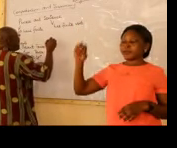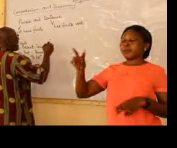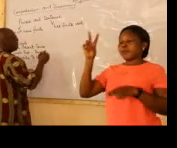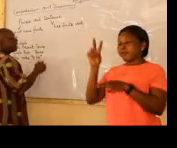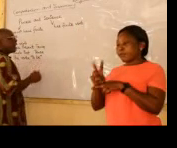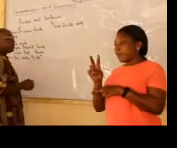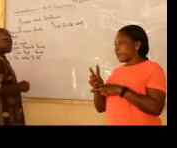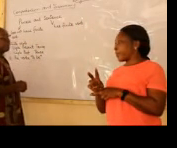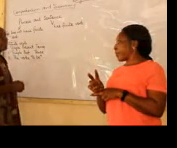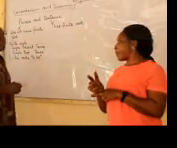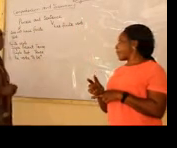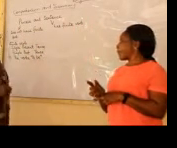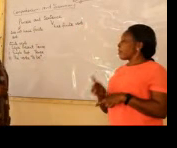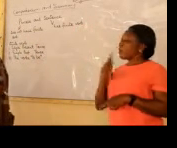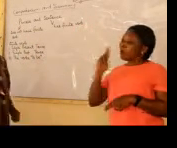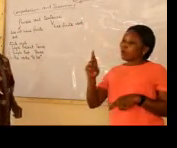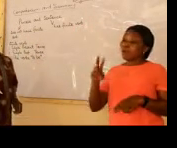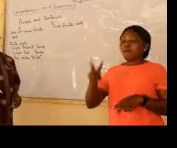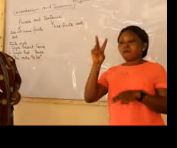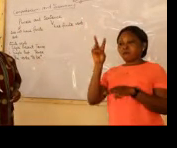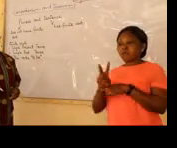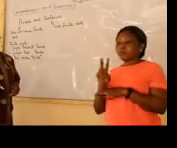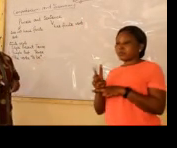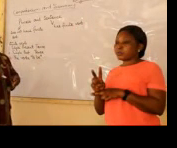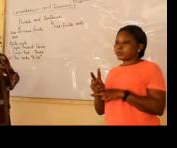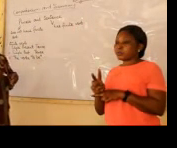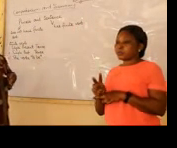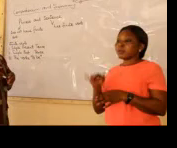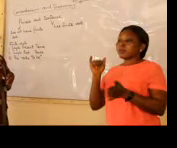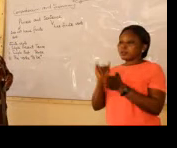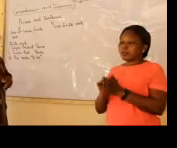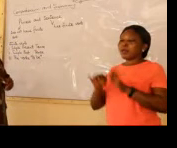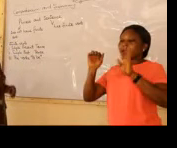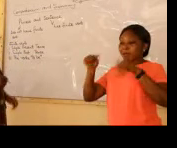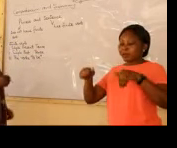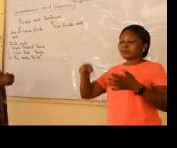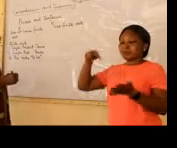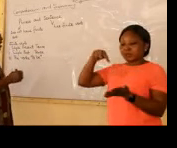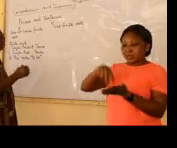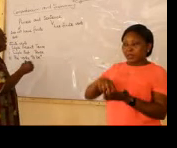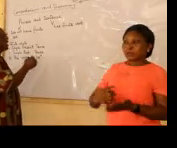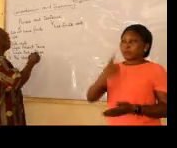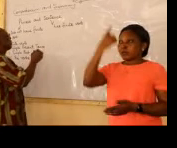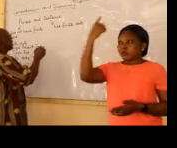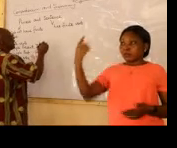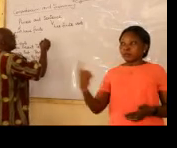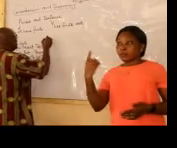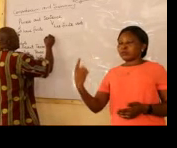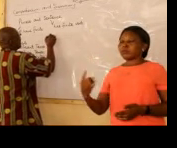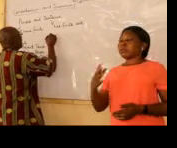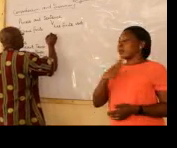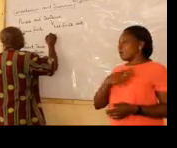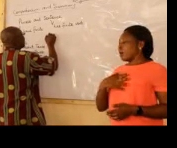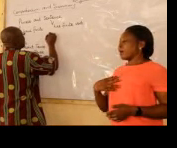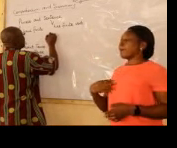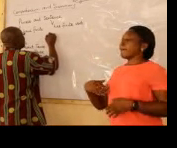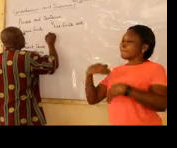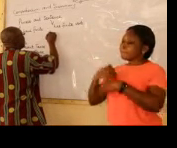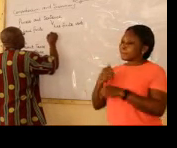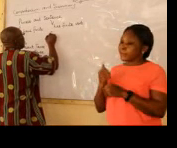the finite verb are verbs that can stand alone and make predicates.